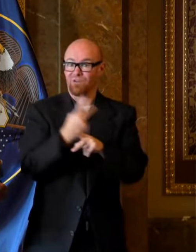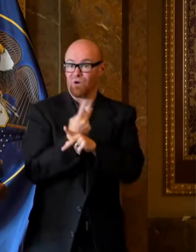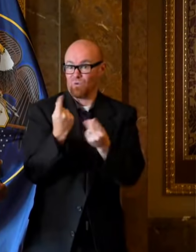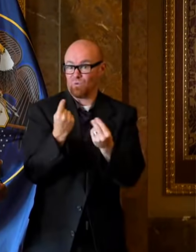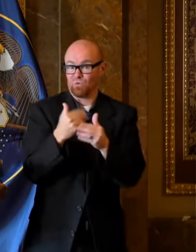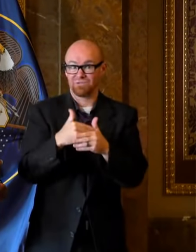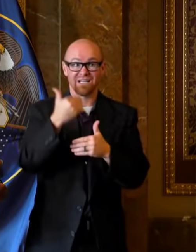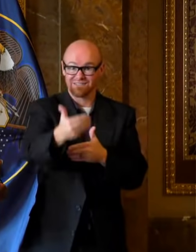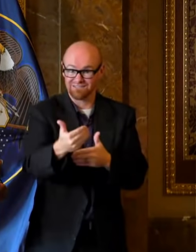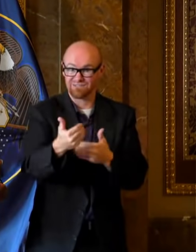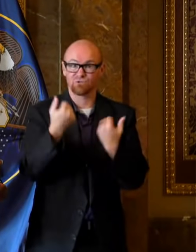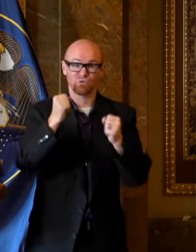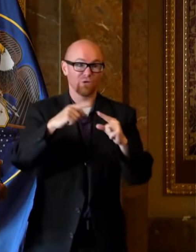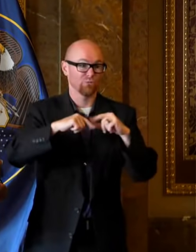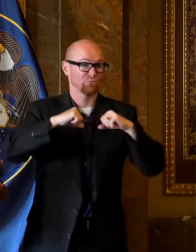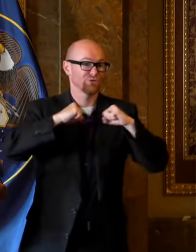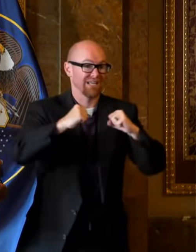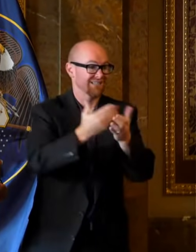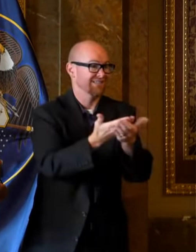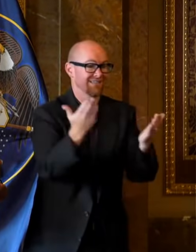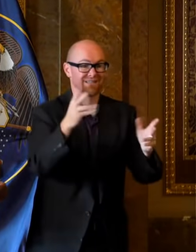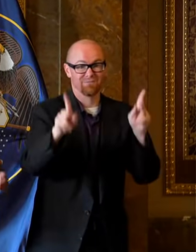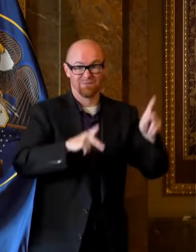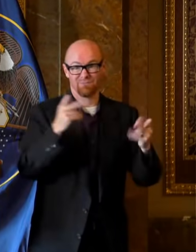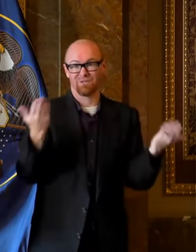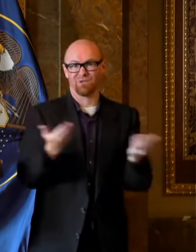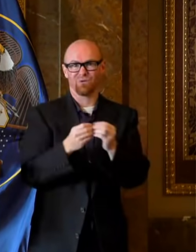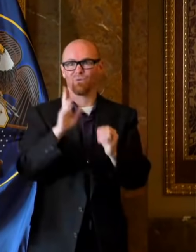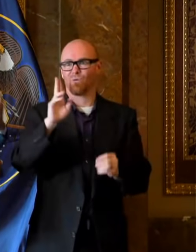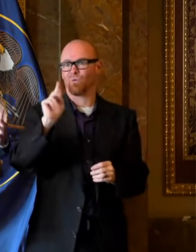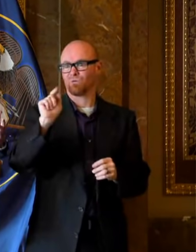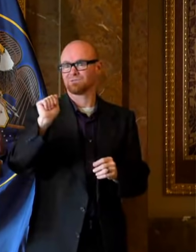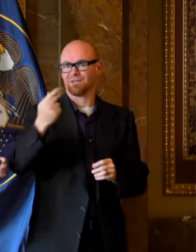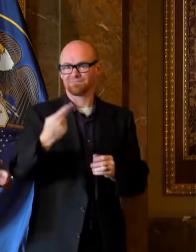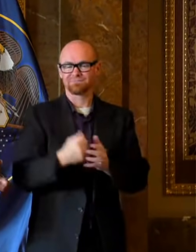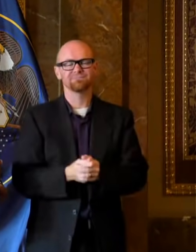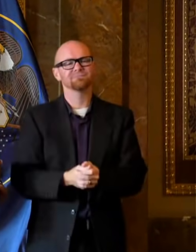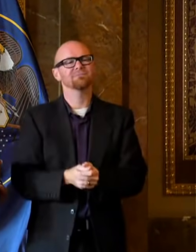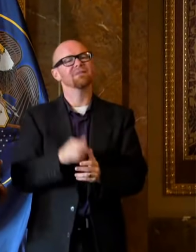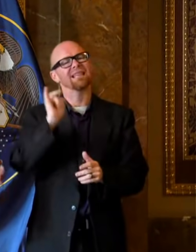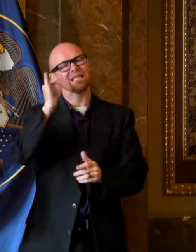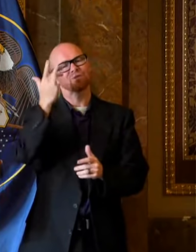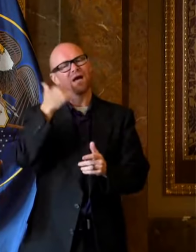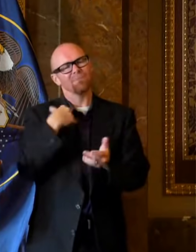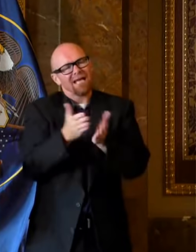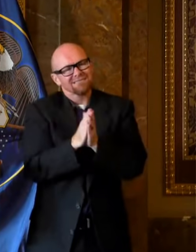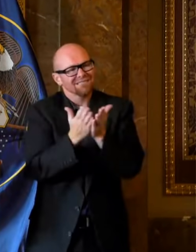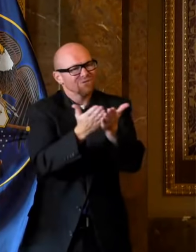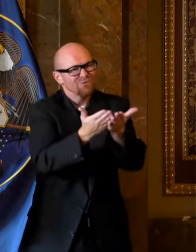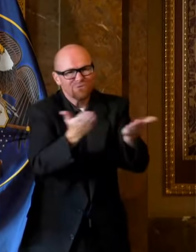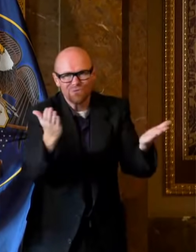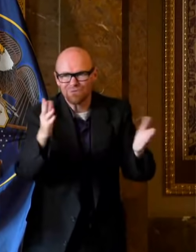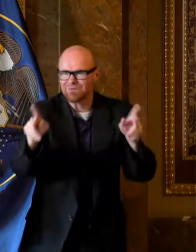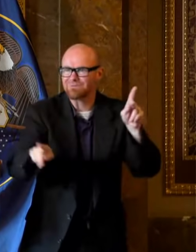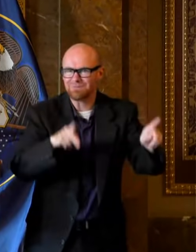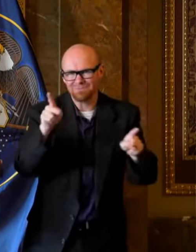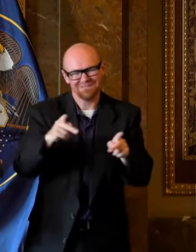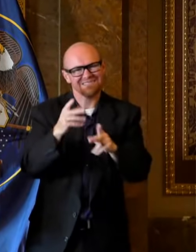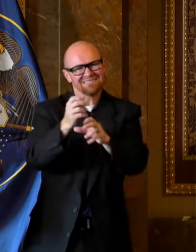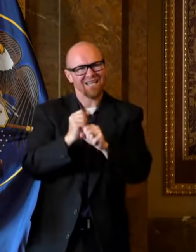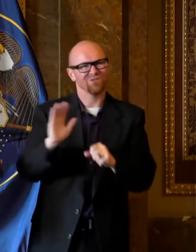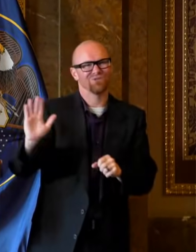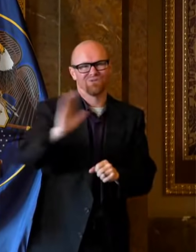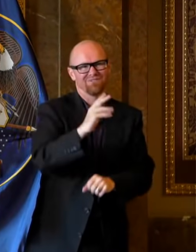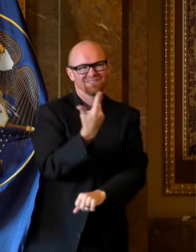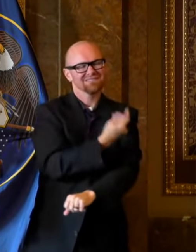can to keep people safe. And that's where our plea to the public good. It's also important to point out that if you